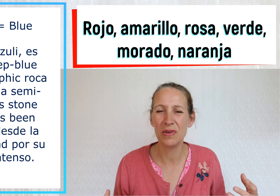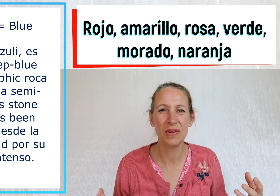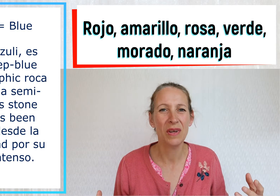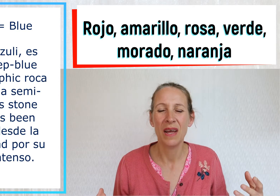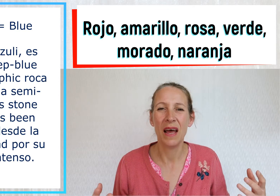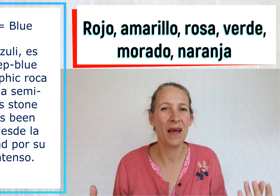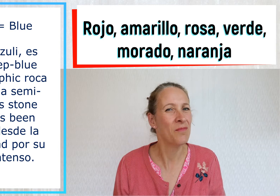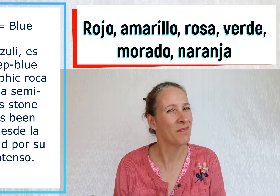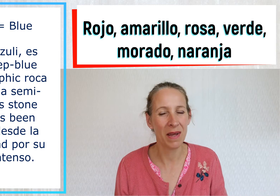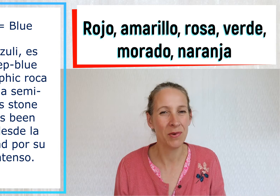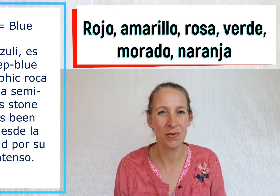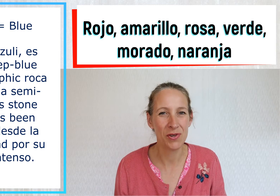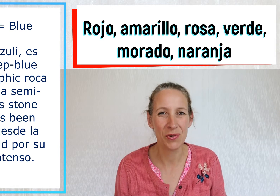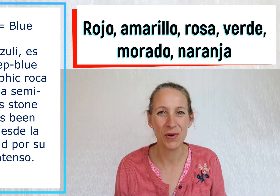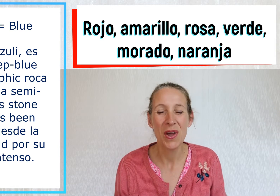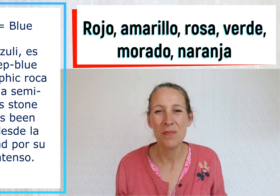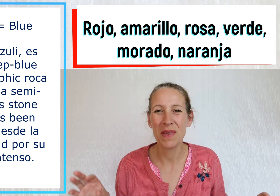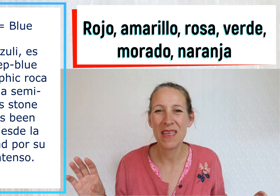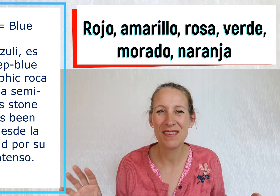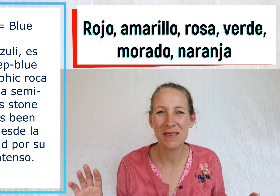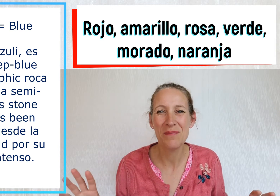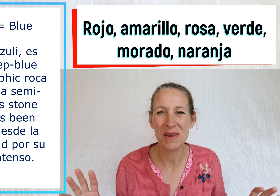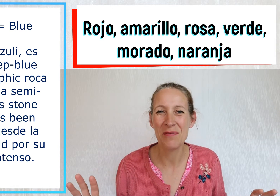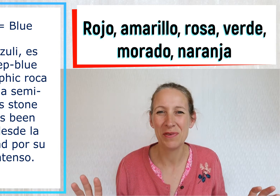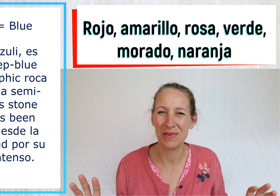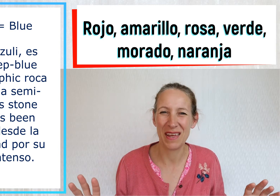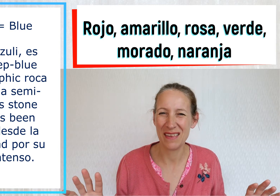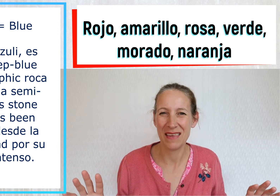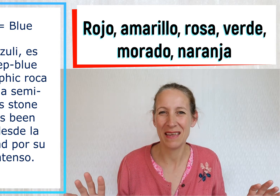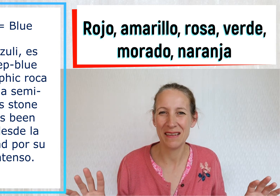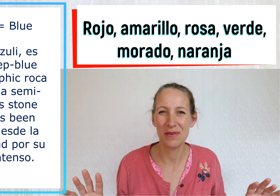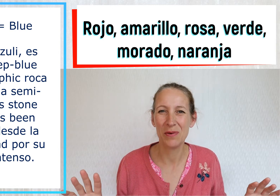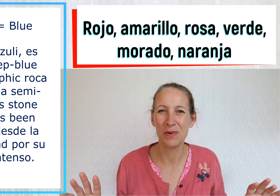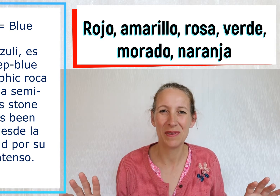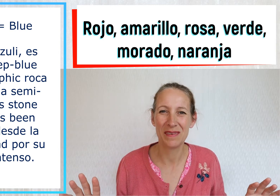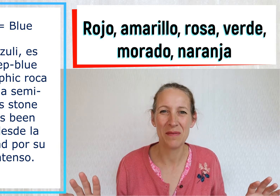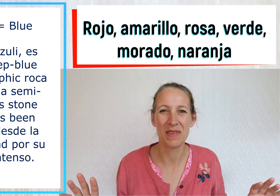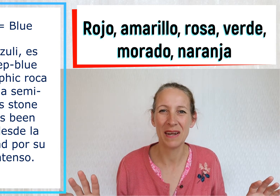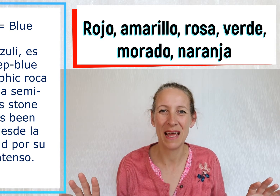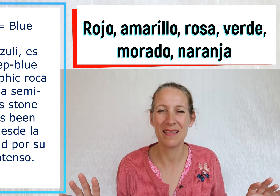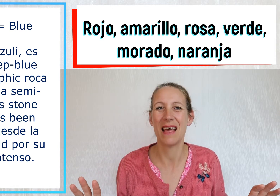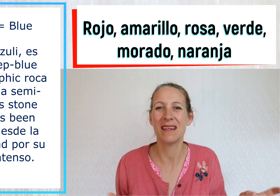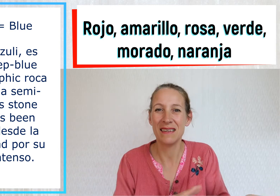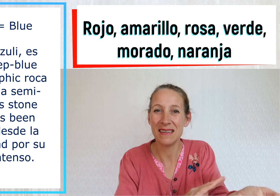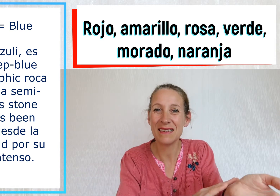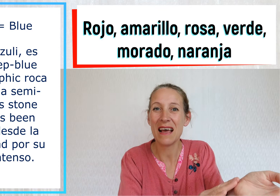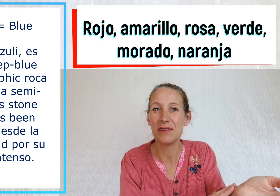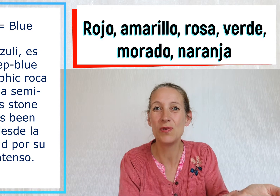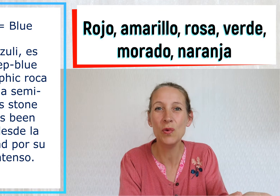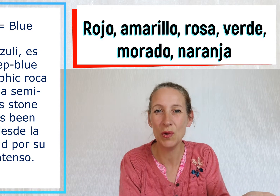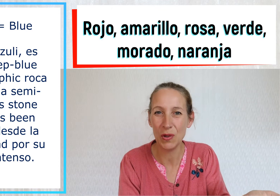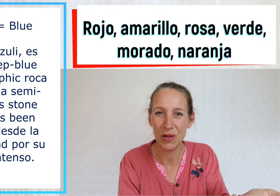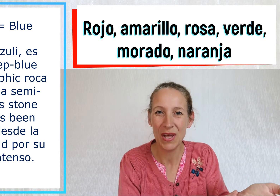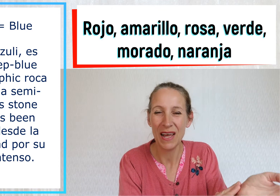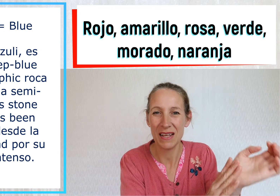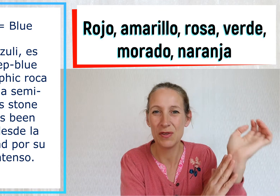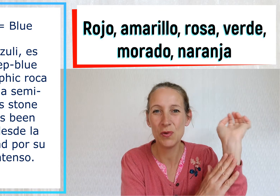lazuli. I'm not sure. But there's a mineral that I think is called something like that. And it's azul. Azul